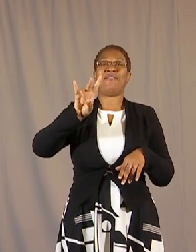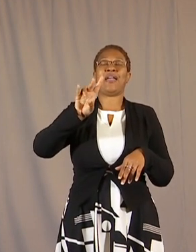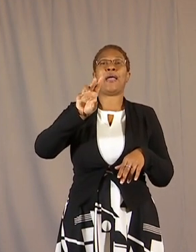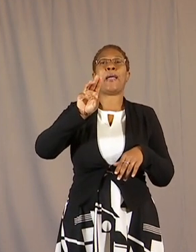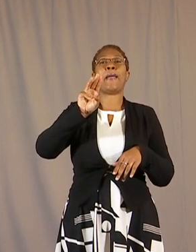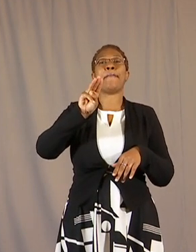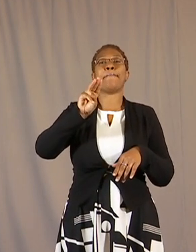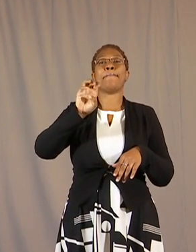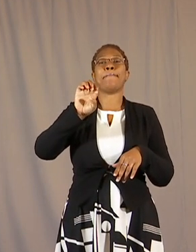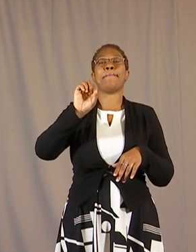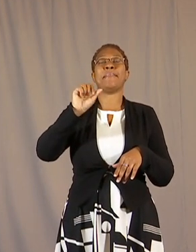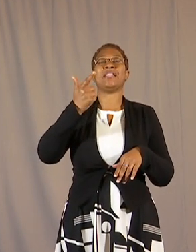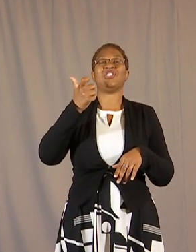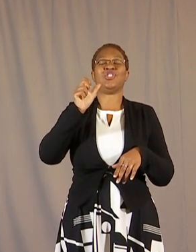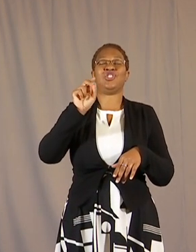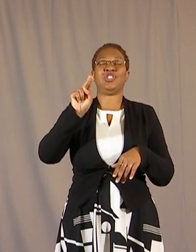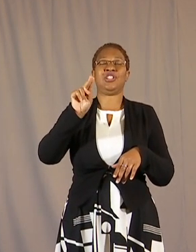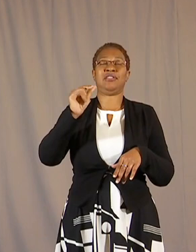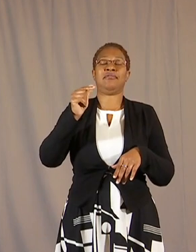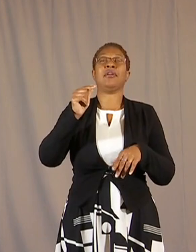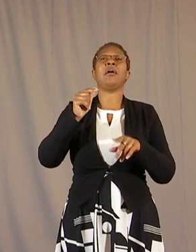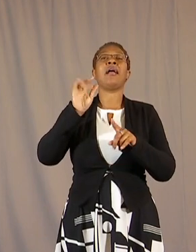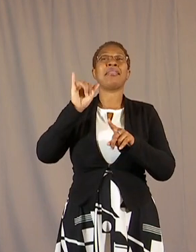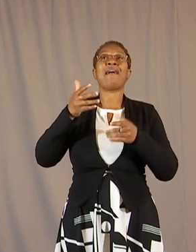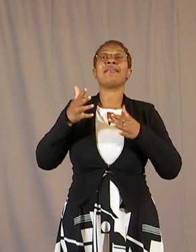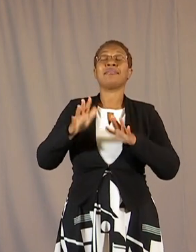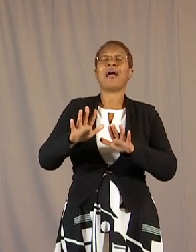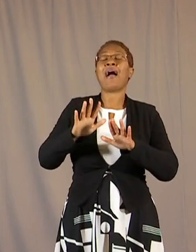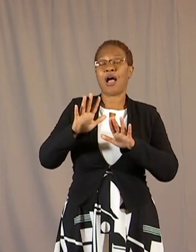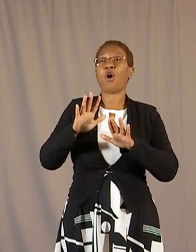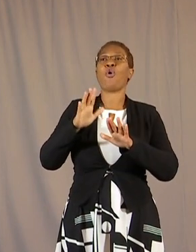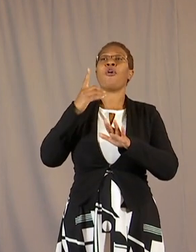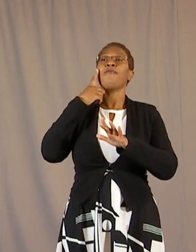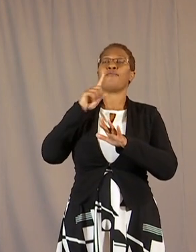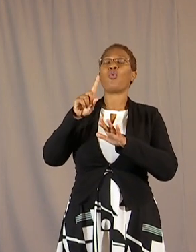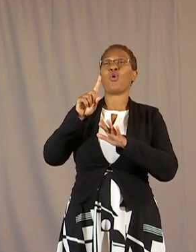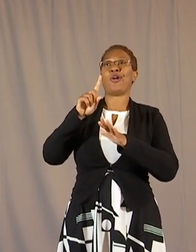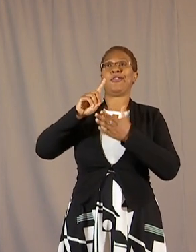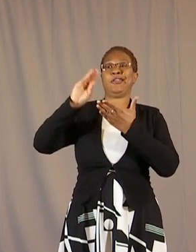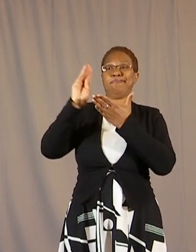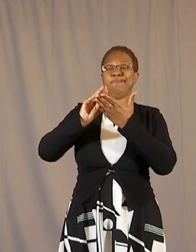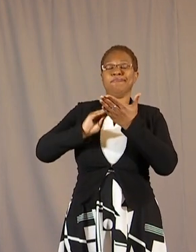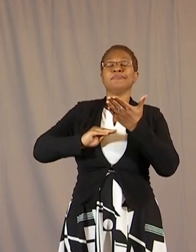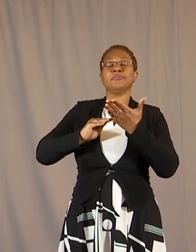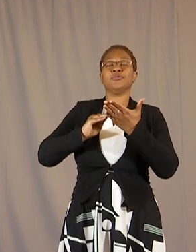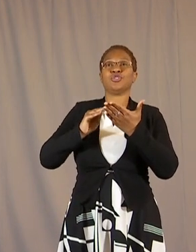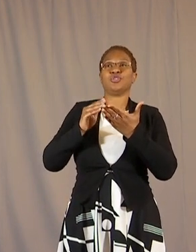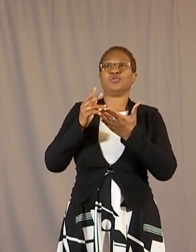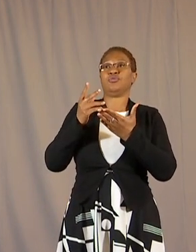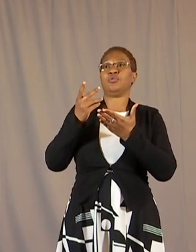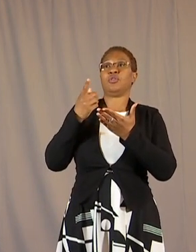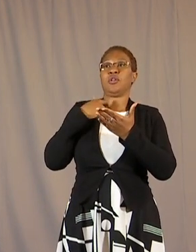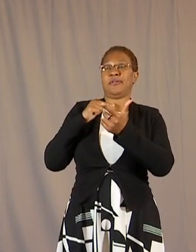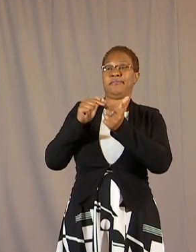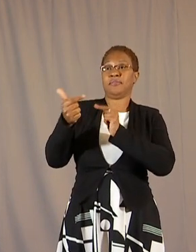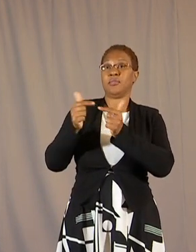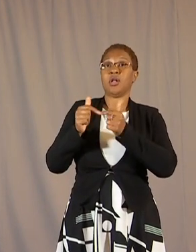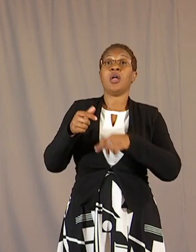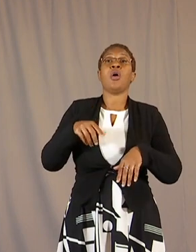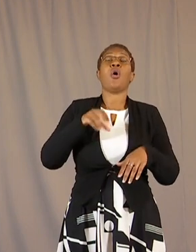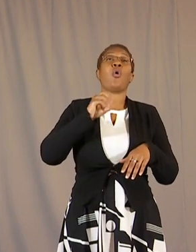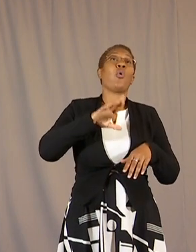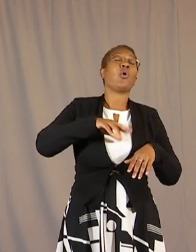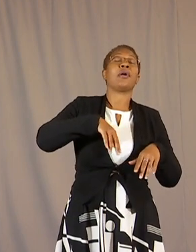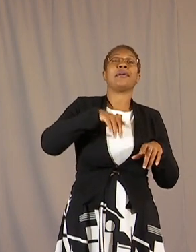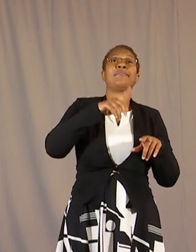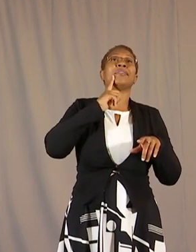the interoperability, the exchange of the data in a bidirectional way, whether it was collected from vaccination data or testing